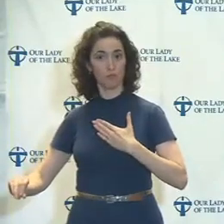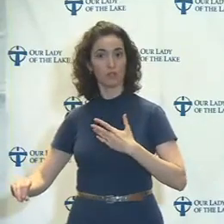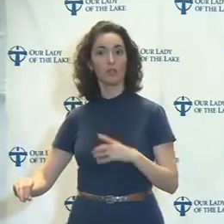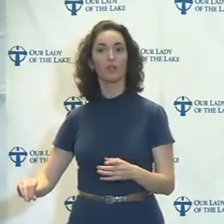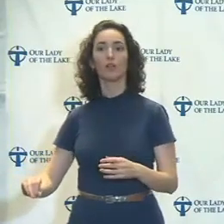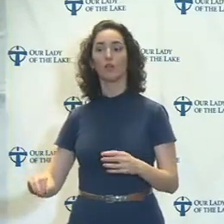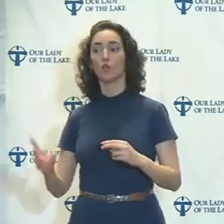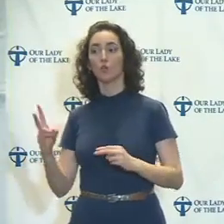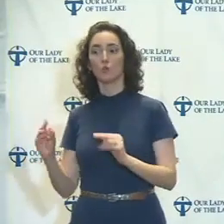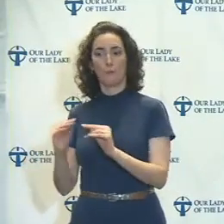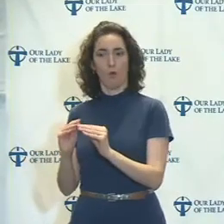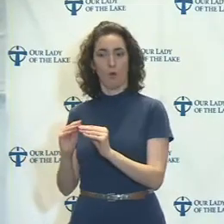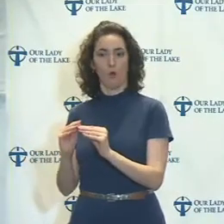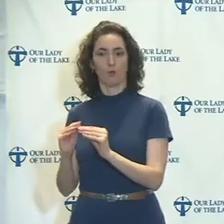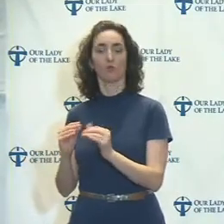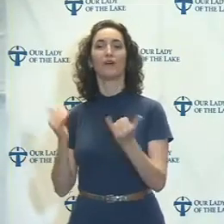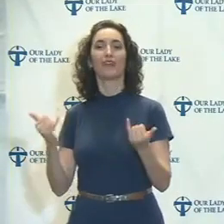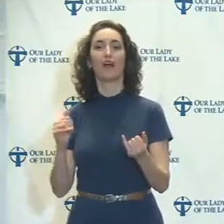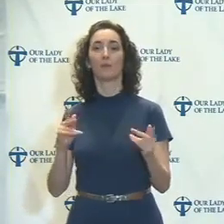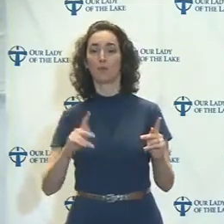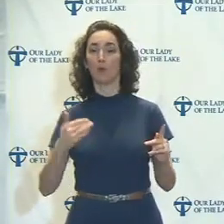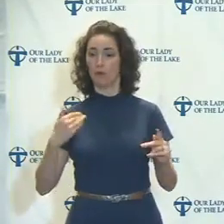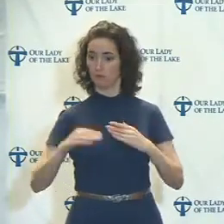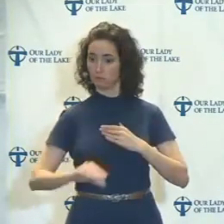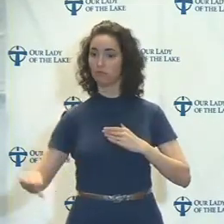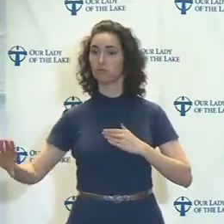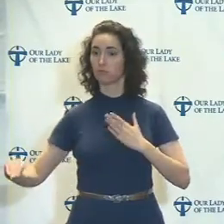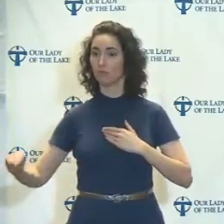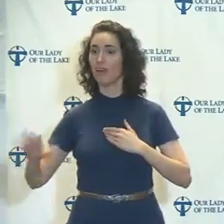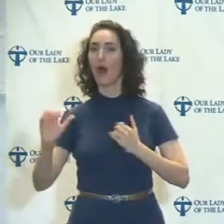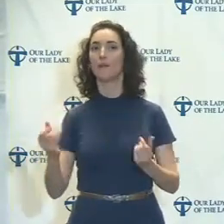have 151 patients across the state on ventilators.